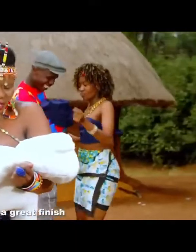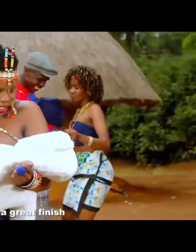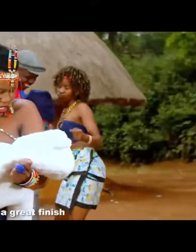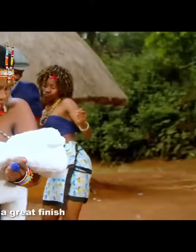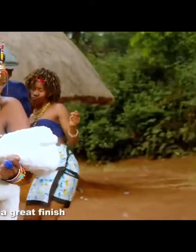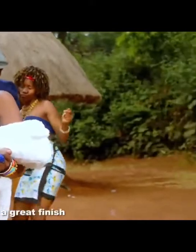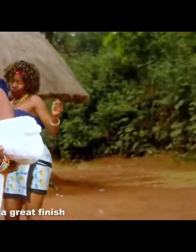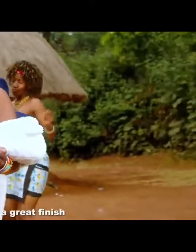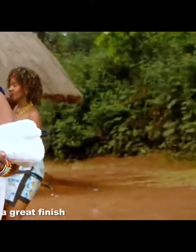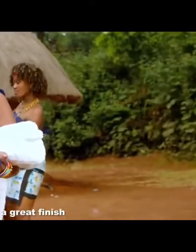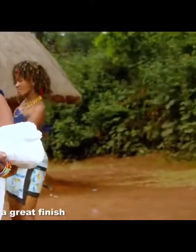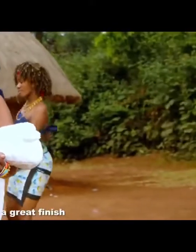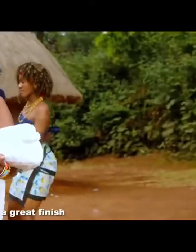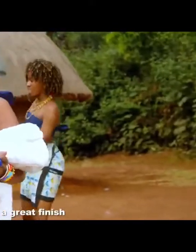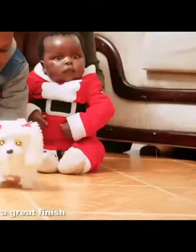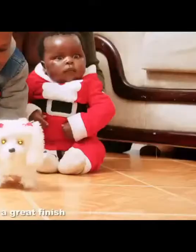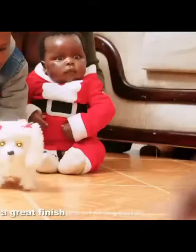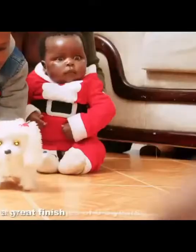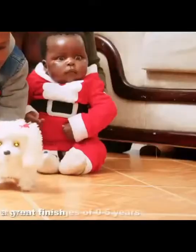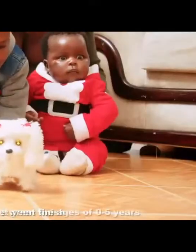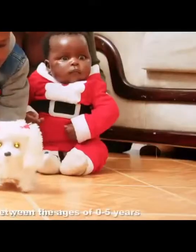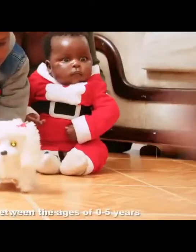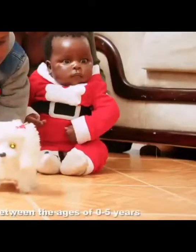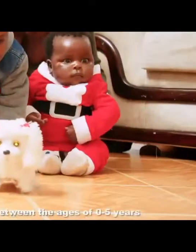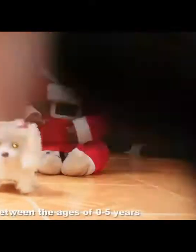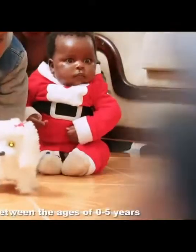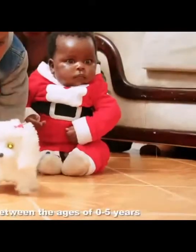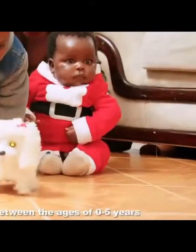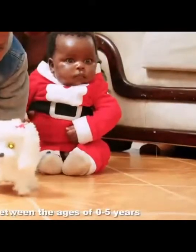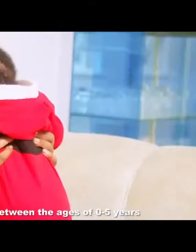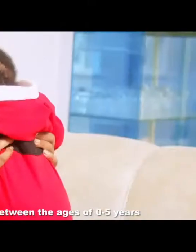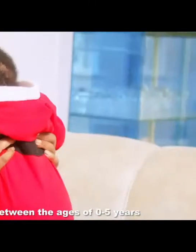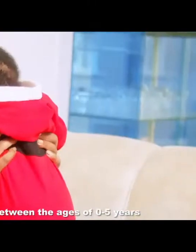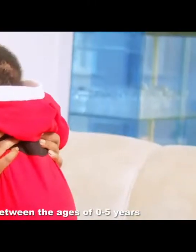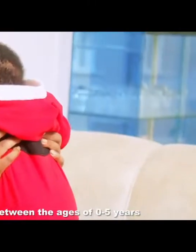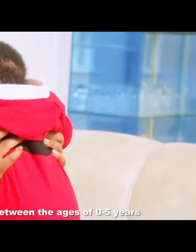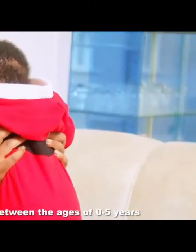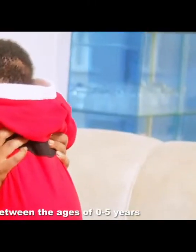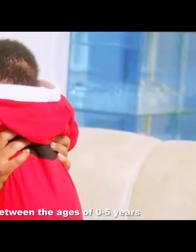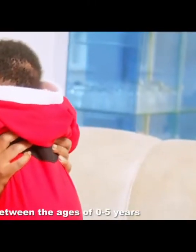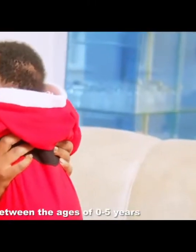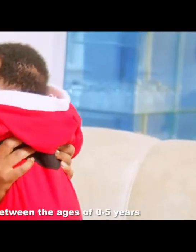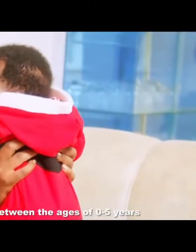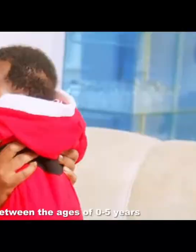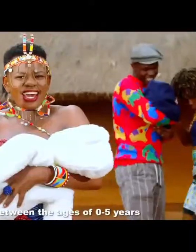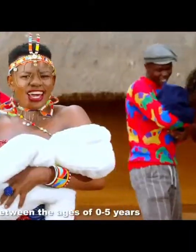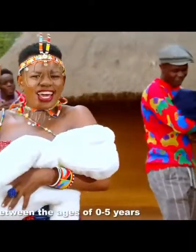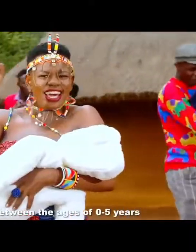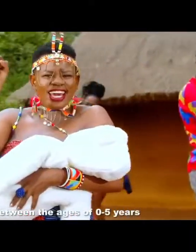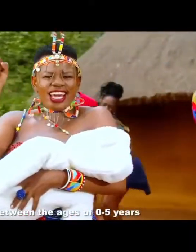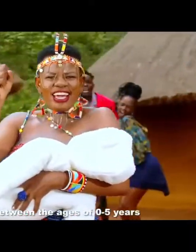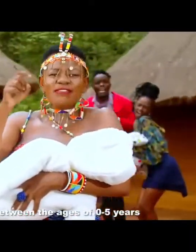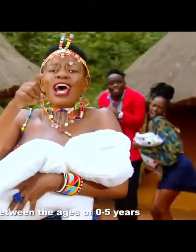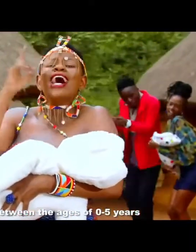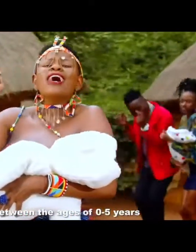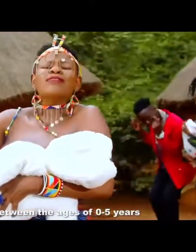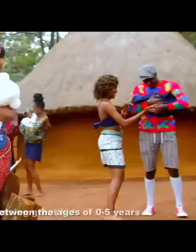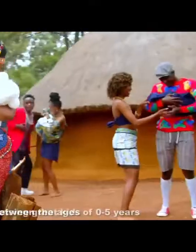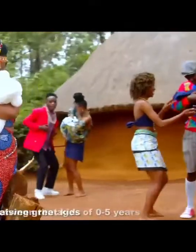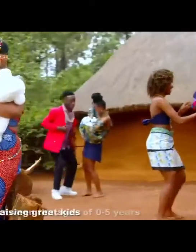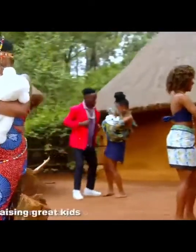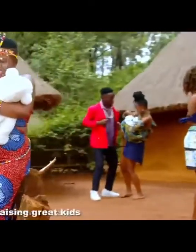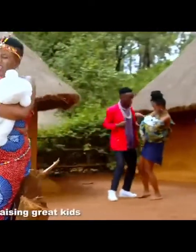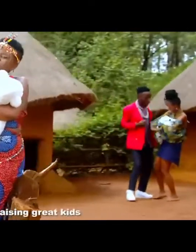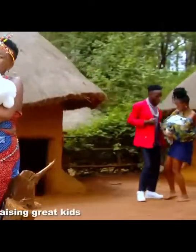Strong foundation gives a great finish. Kwa watoto ni kutoka umri wa 0 to 5.